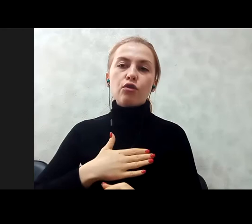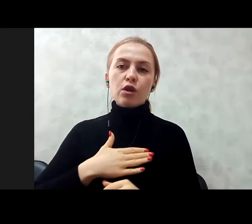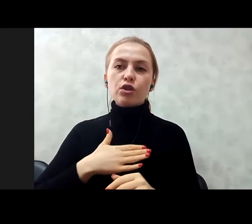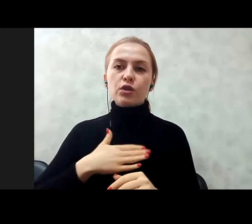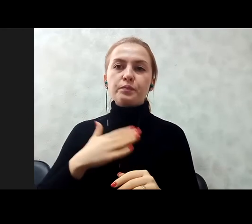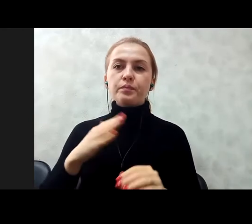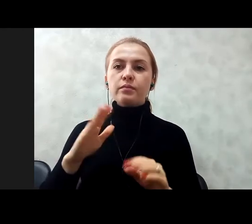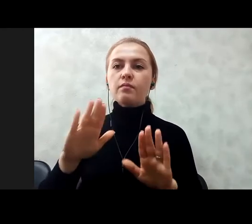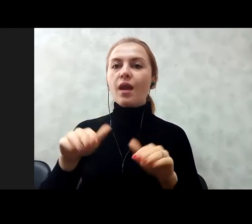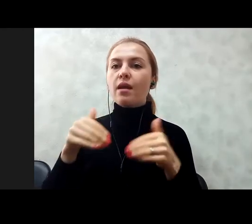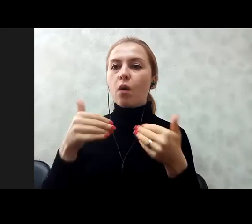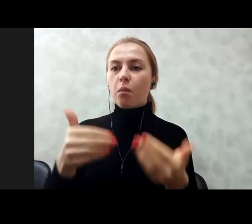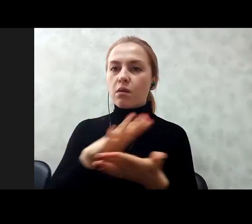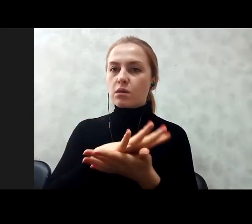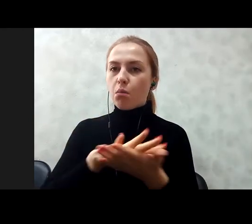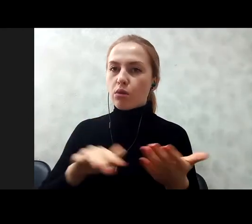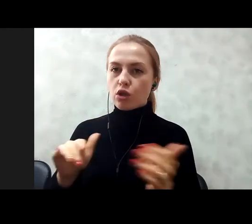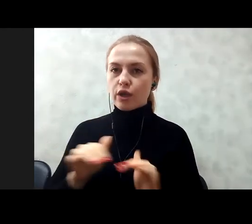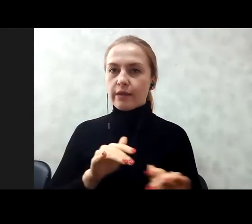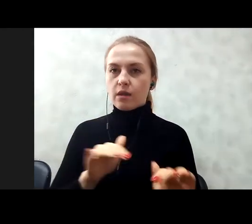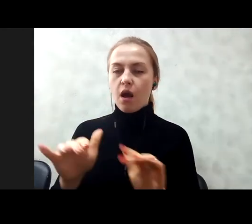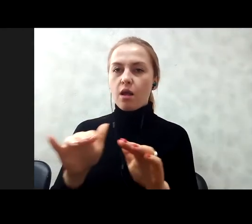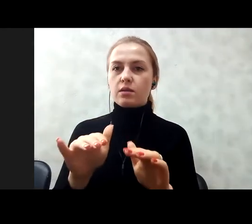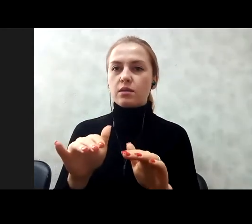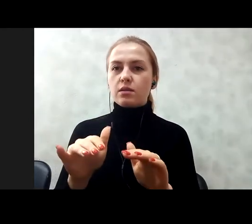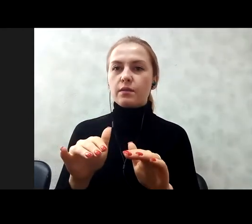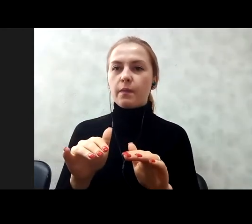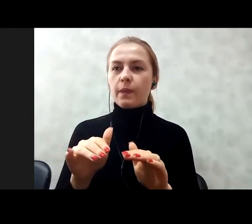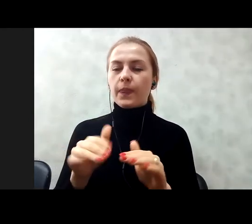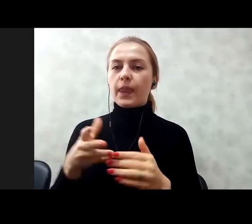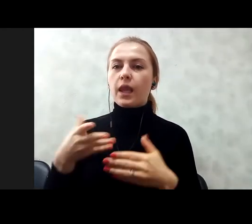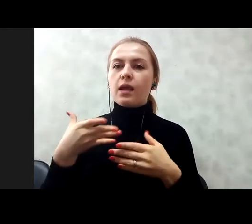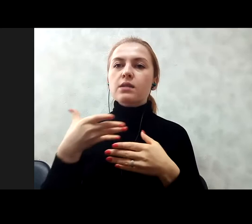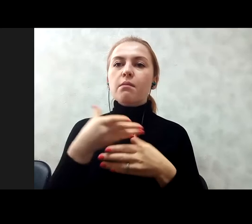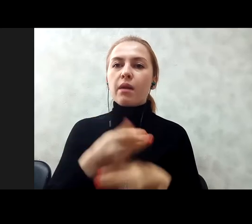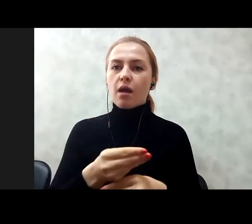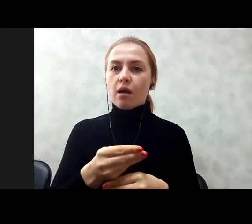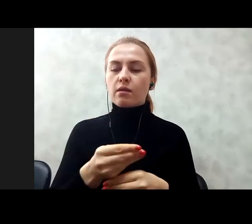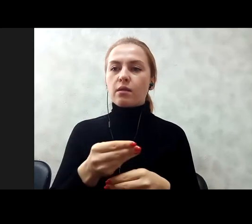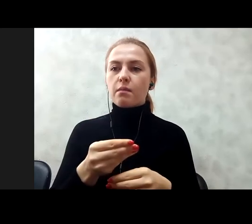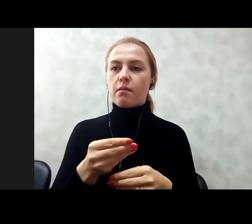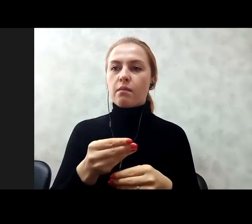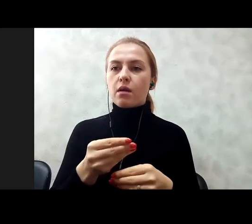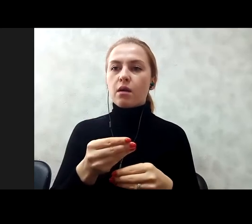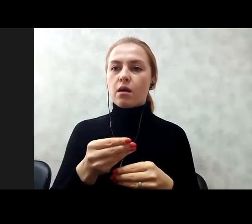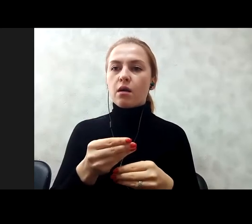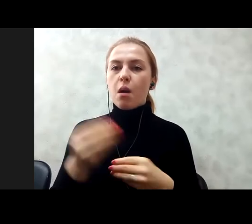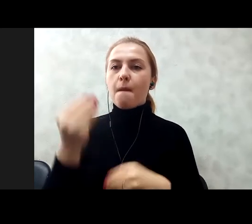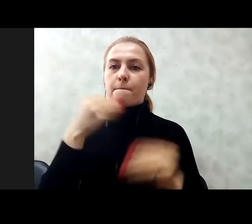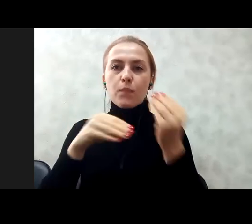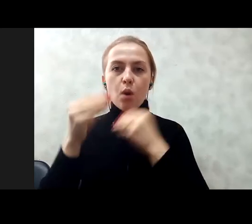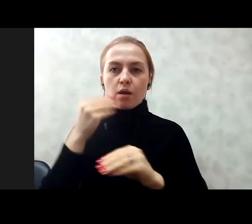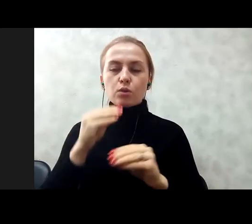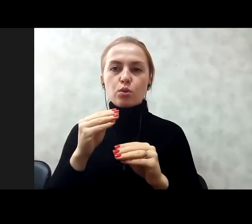benefits for democratic progress in the Council of Europe member states. The situation of independent candidates in